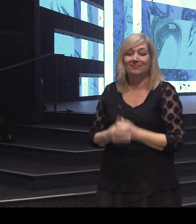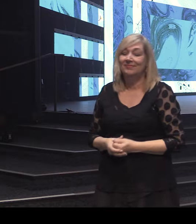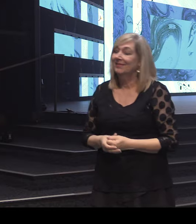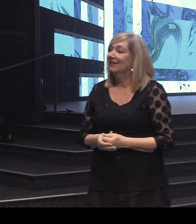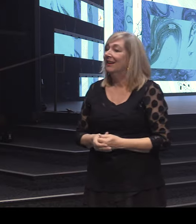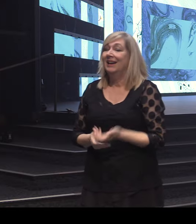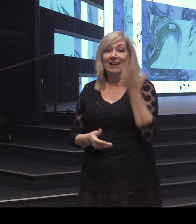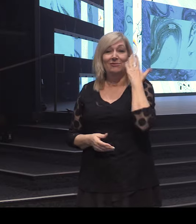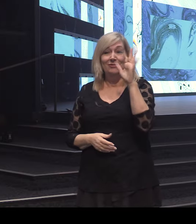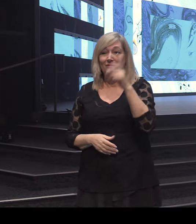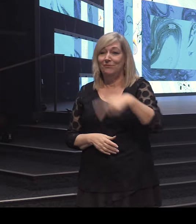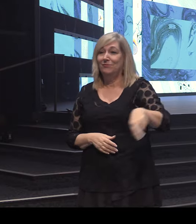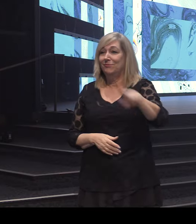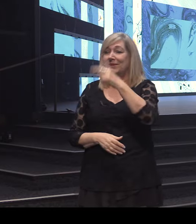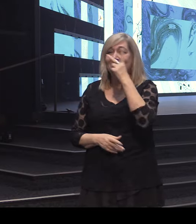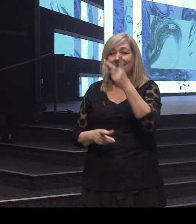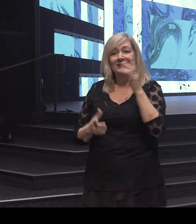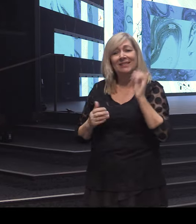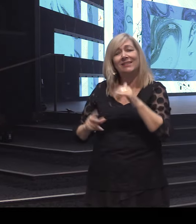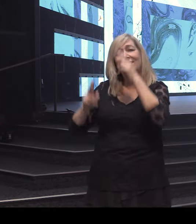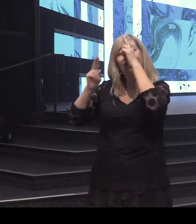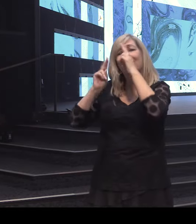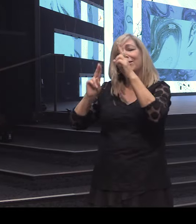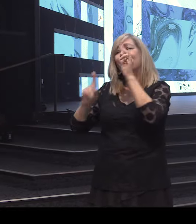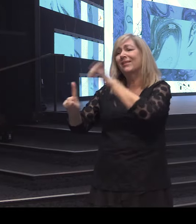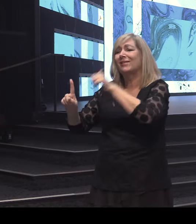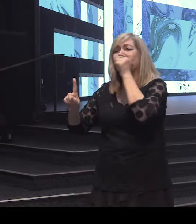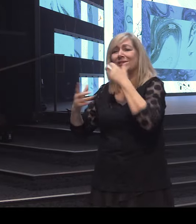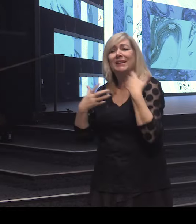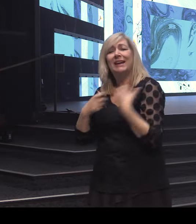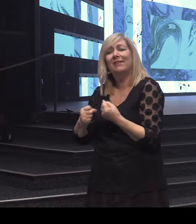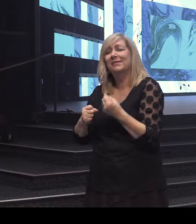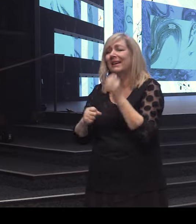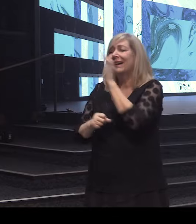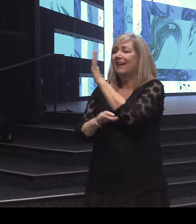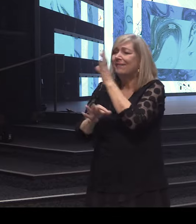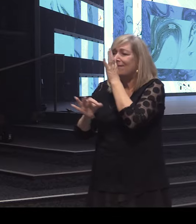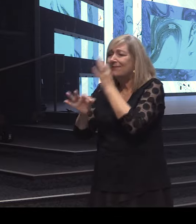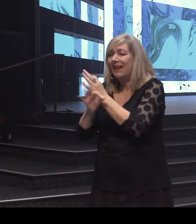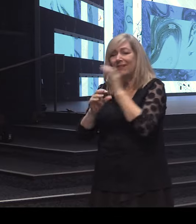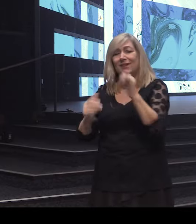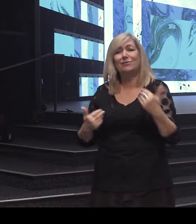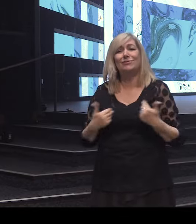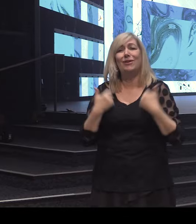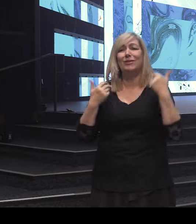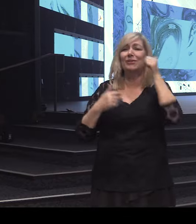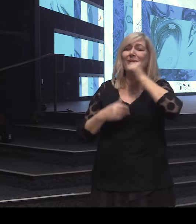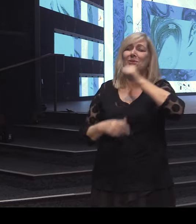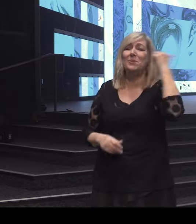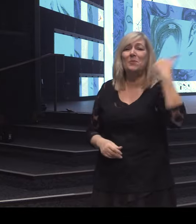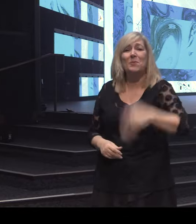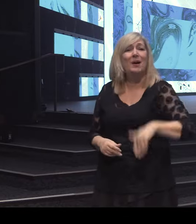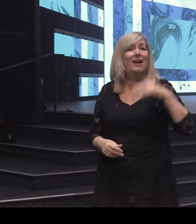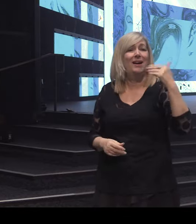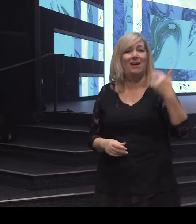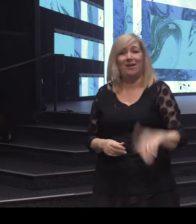I don't know if Sophie can hear us from heaven, but let's honor the courage and the faith of this young girl. Let's stand to our feet.